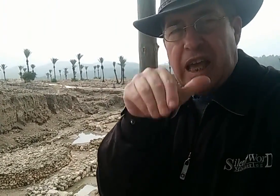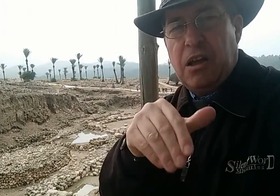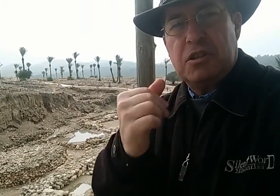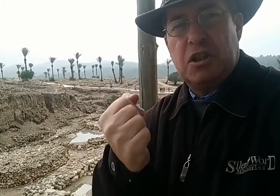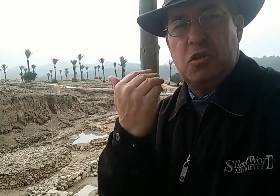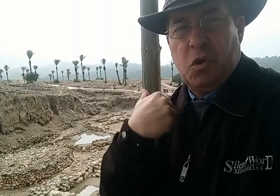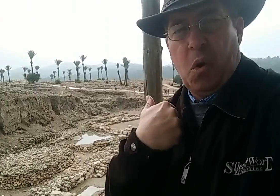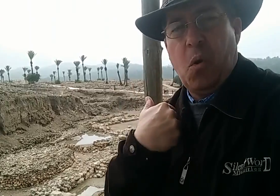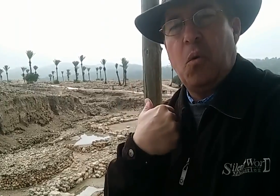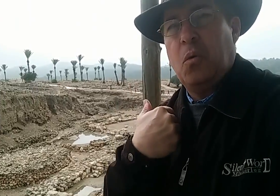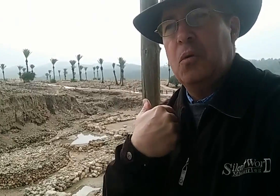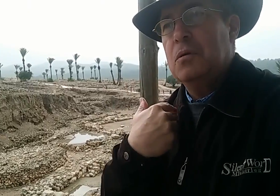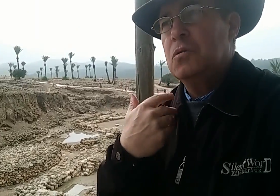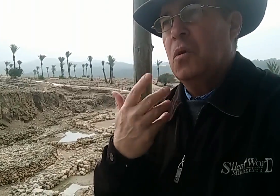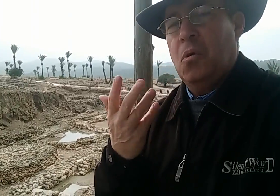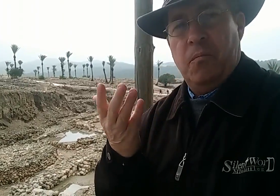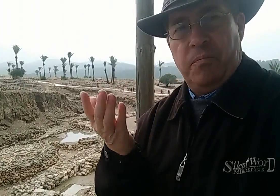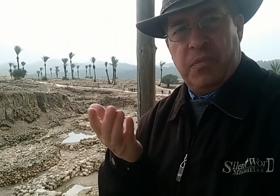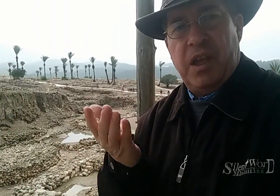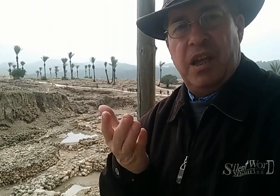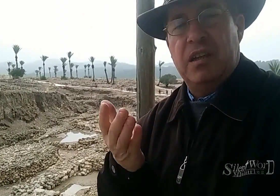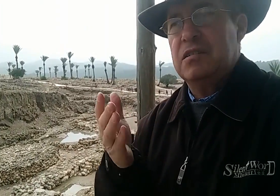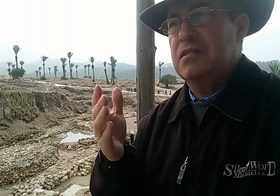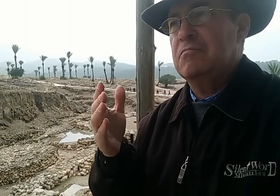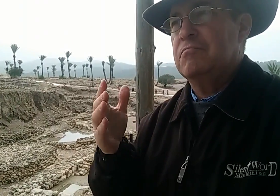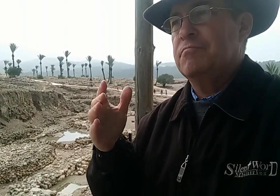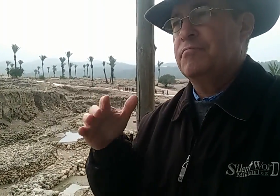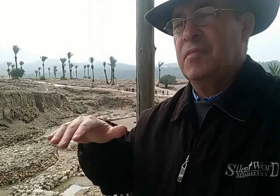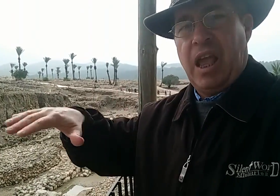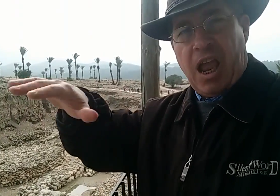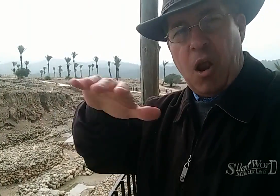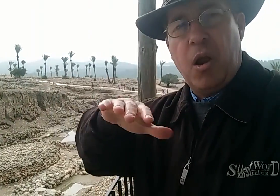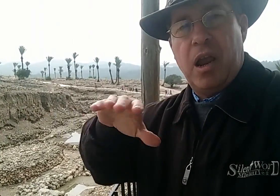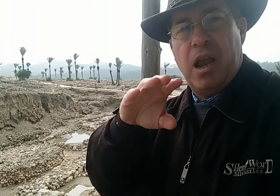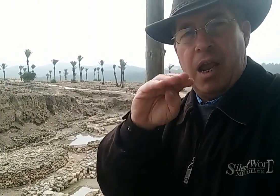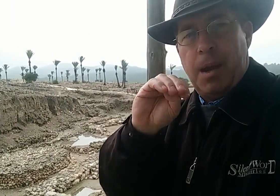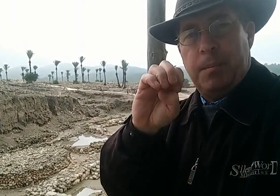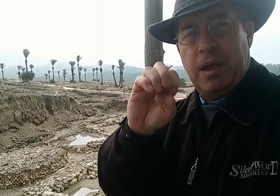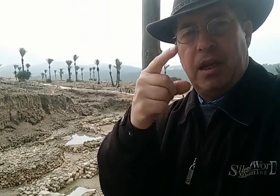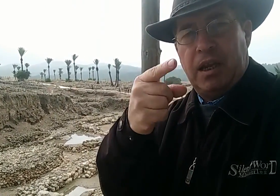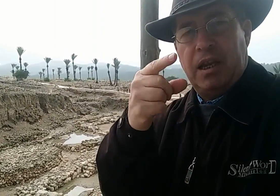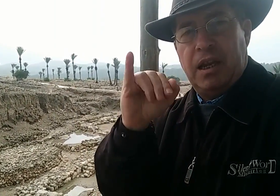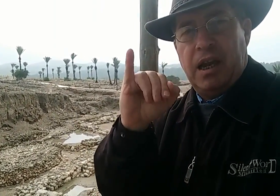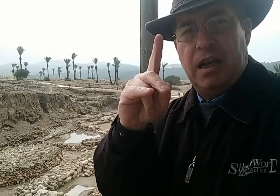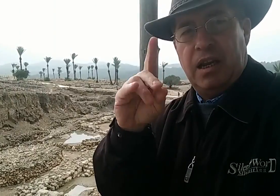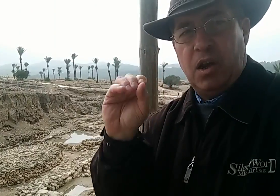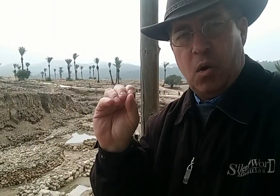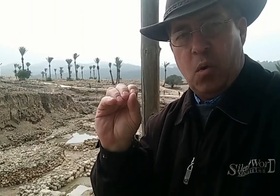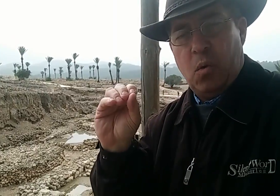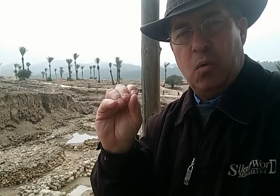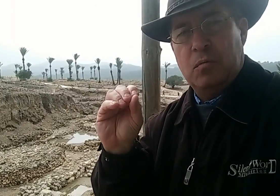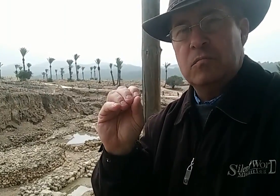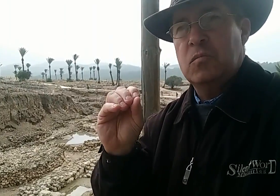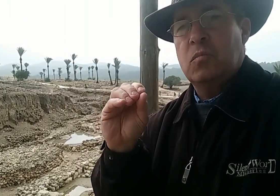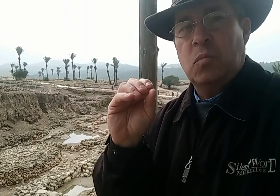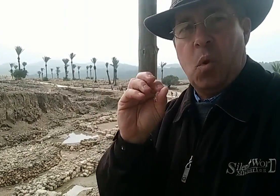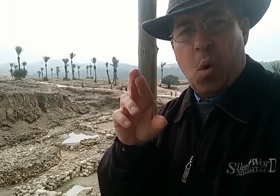way back, way back. So you can see thousands of years ago, possibly as far back as 8,000 years, depending